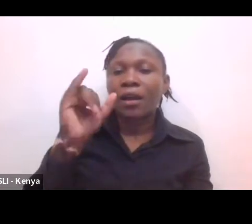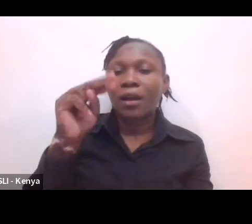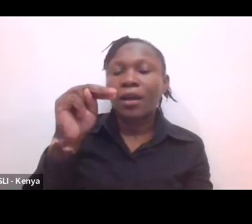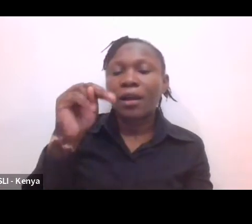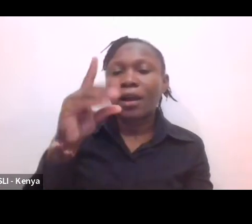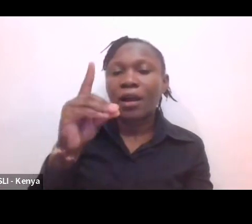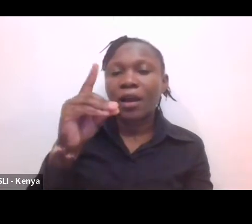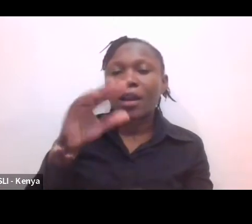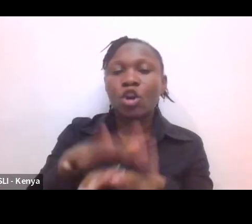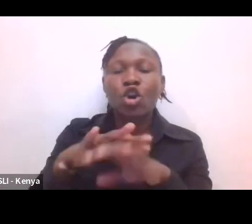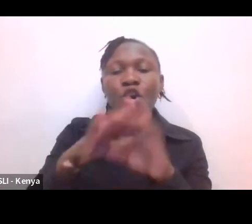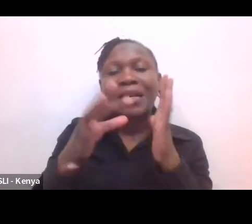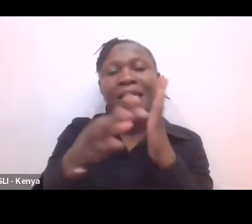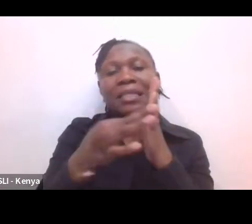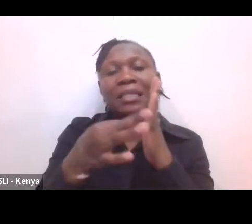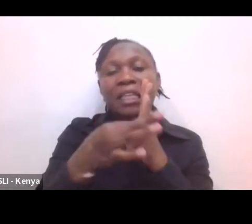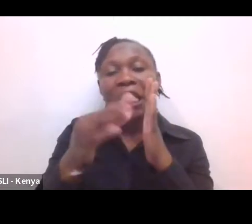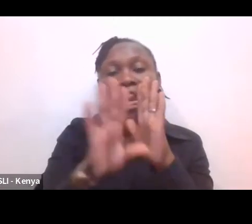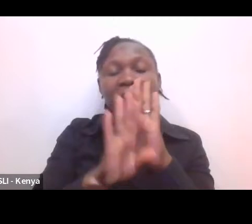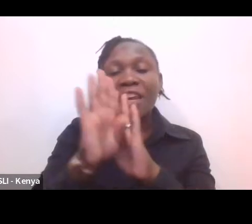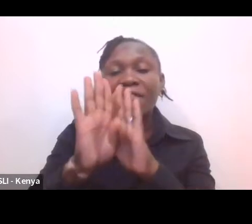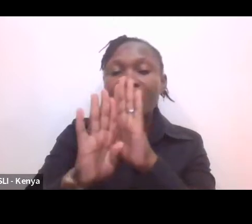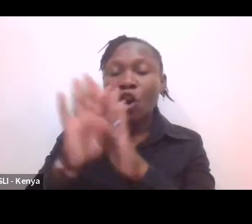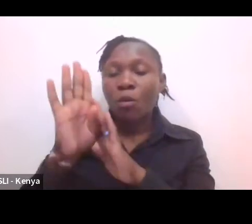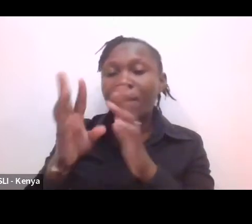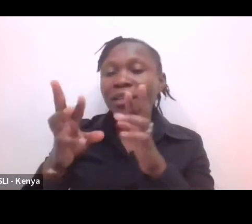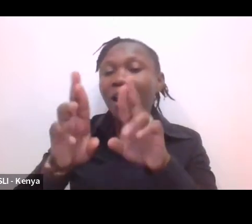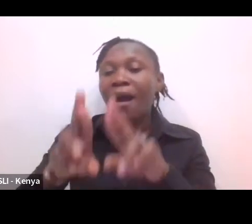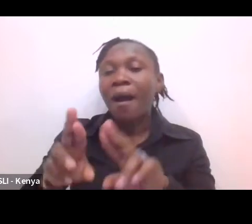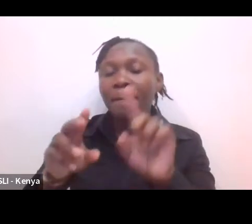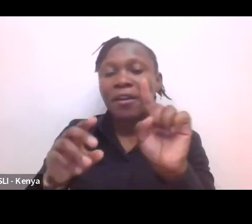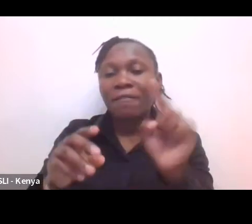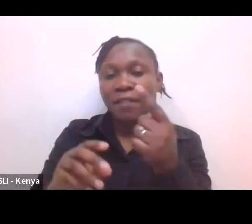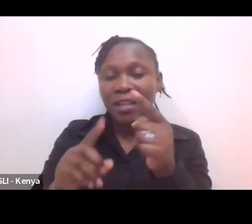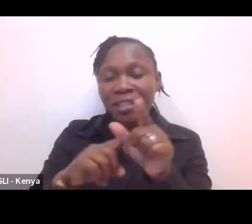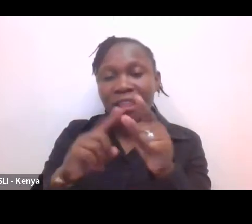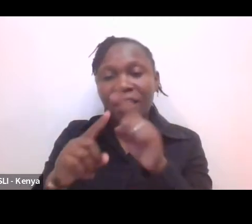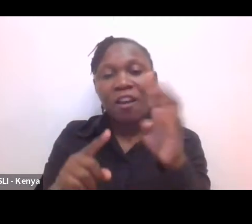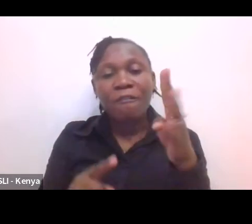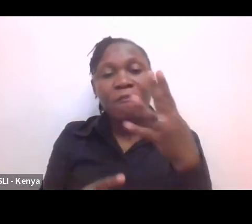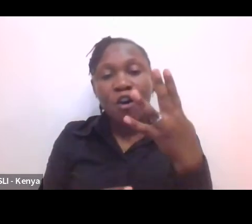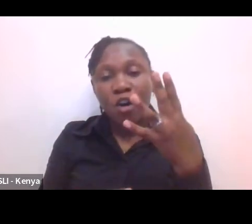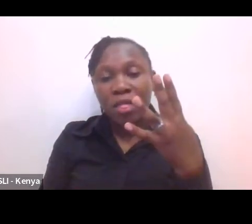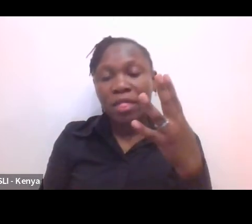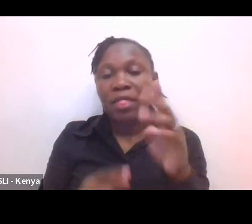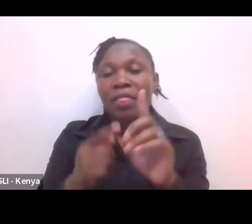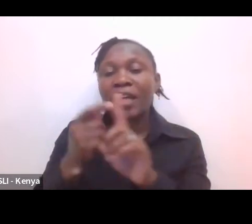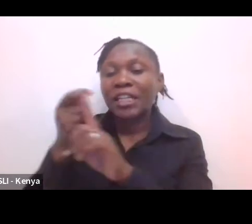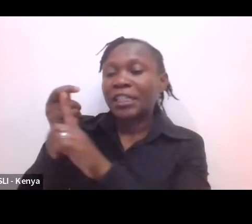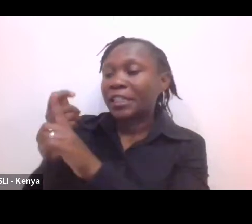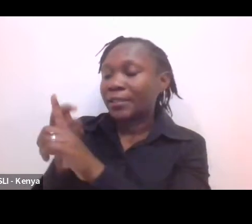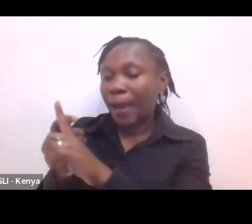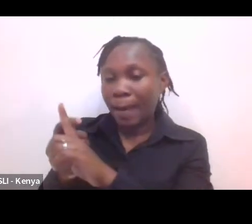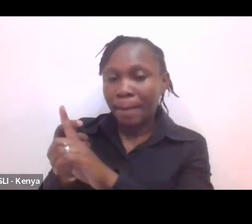and different places. And then come the 4th term, total joy when we did get to address the